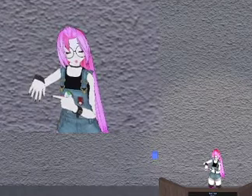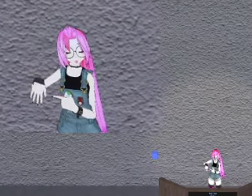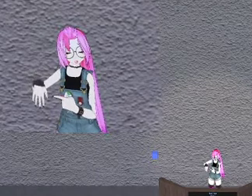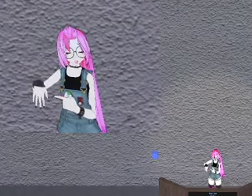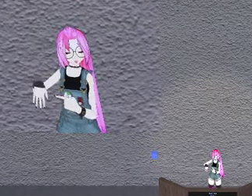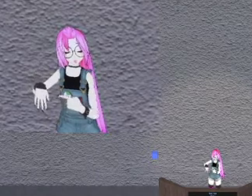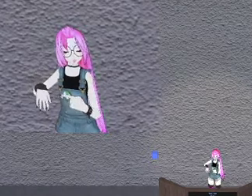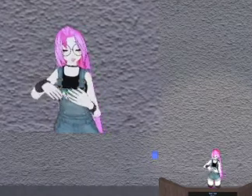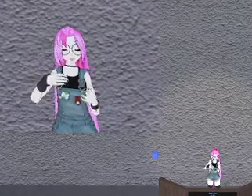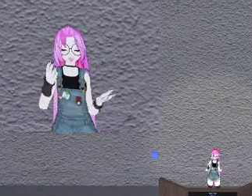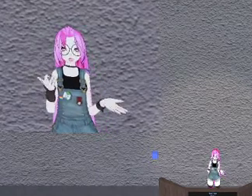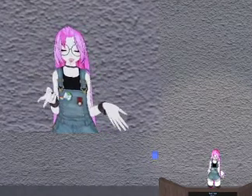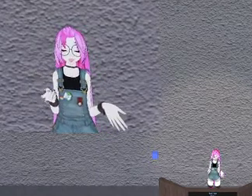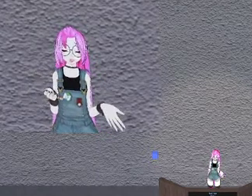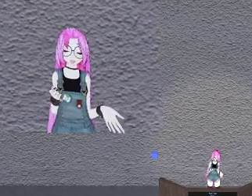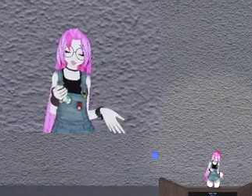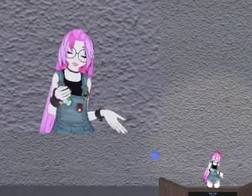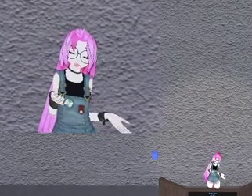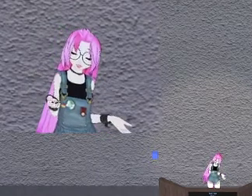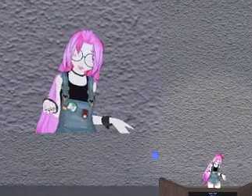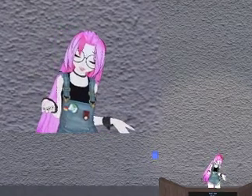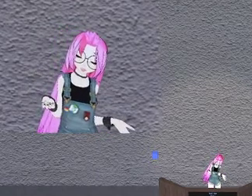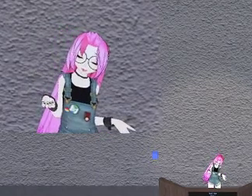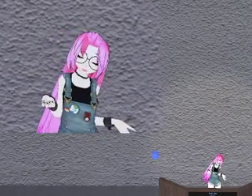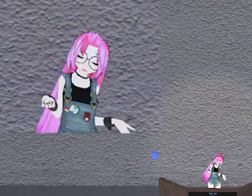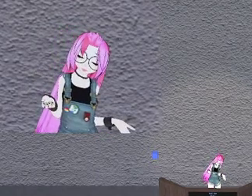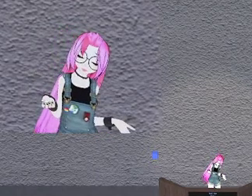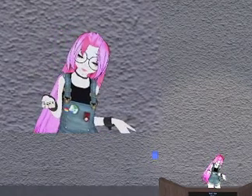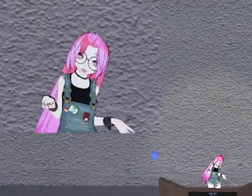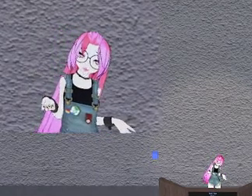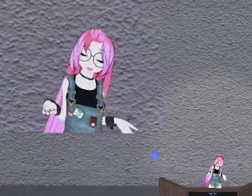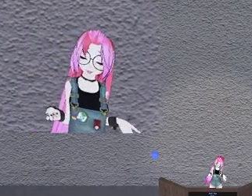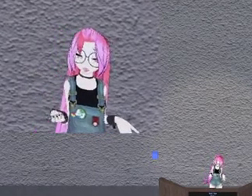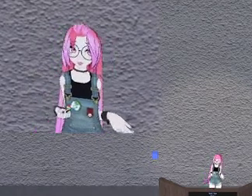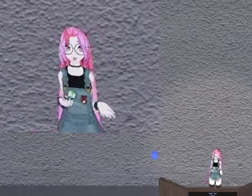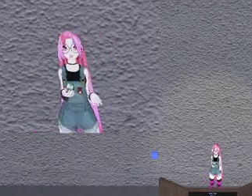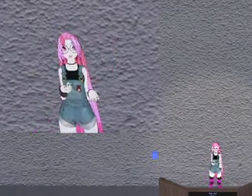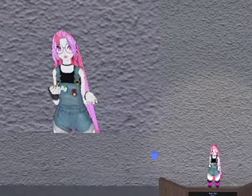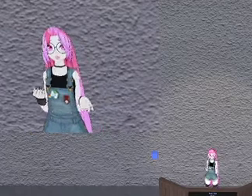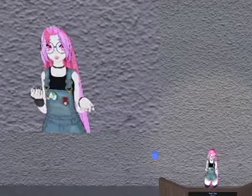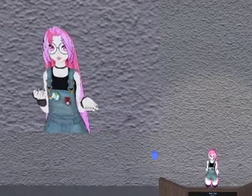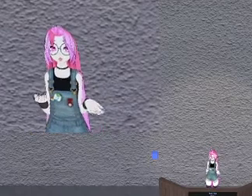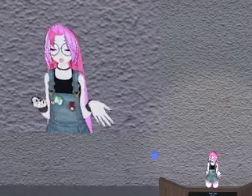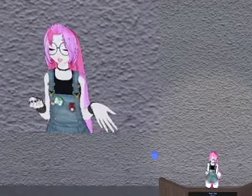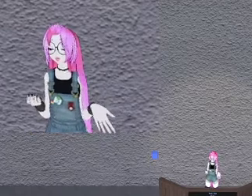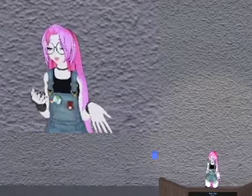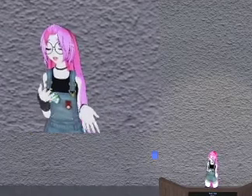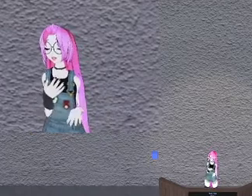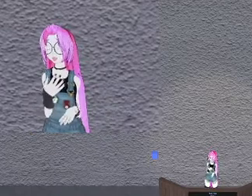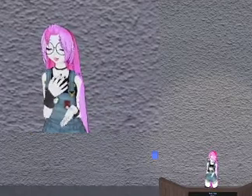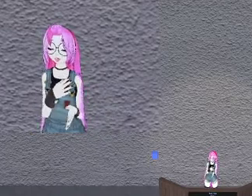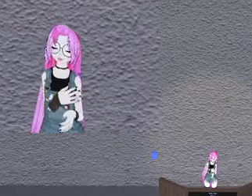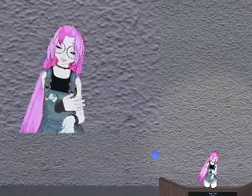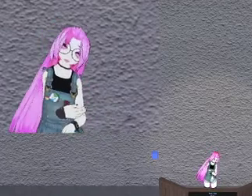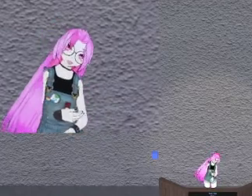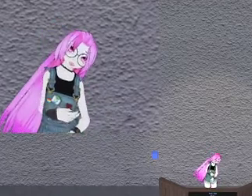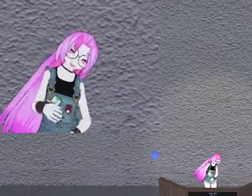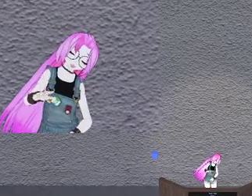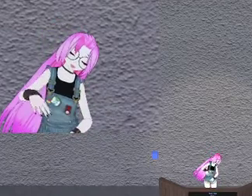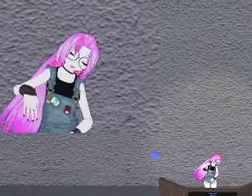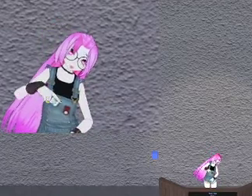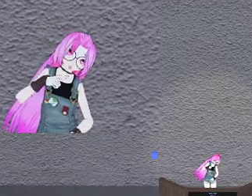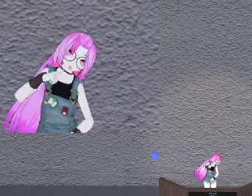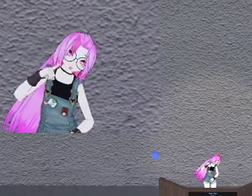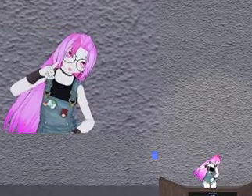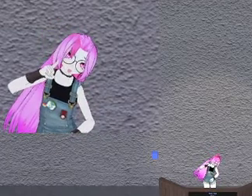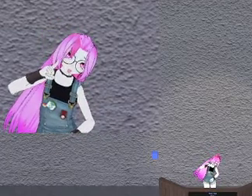this, which made me think she's not deaf yet. I was like, I kind of like sat there. I'm like,